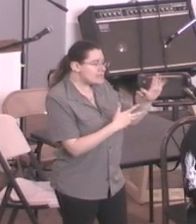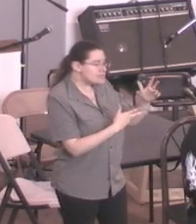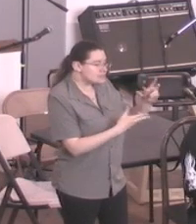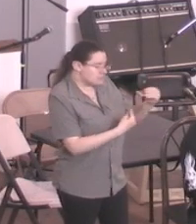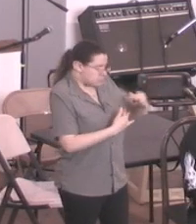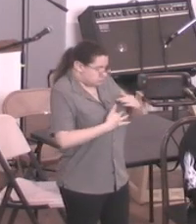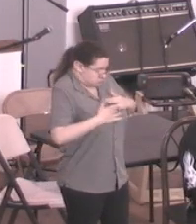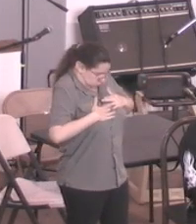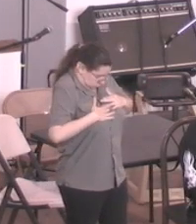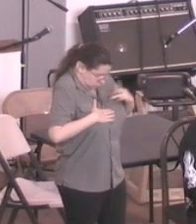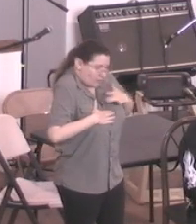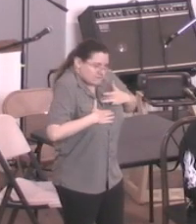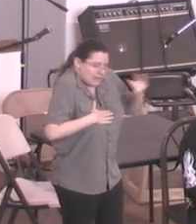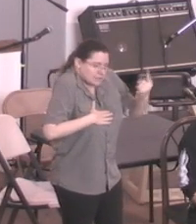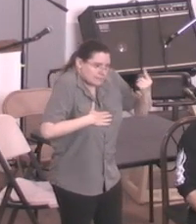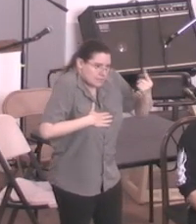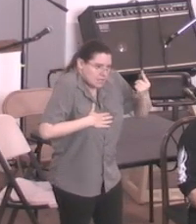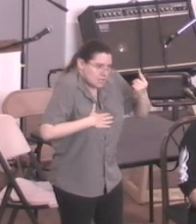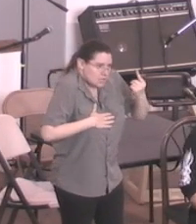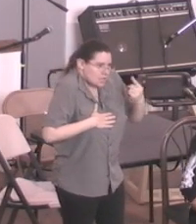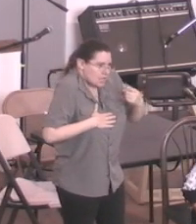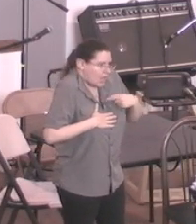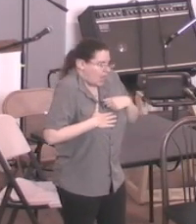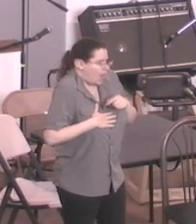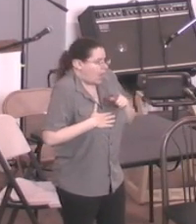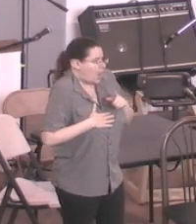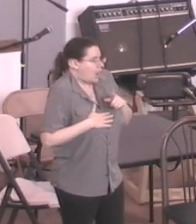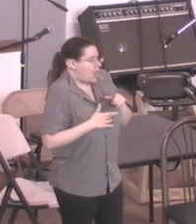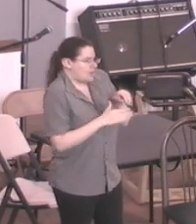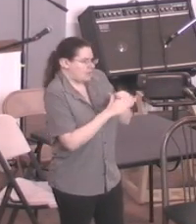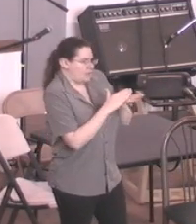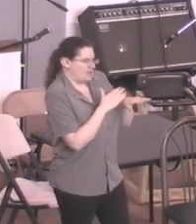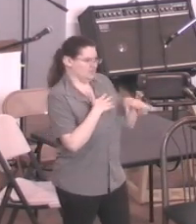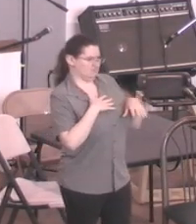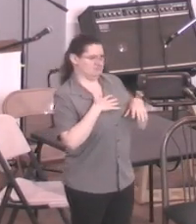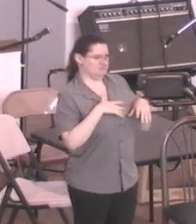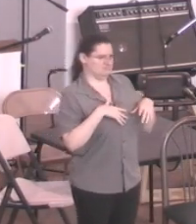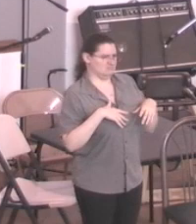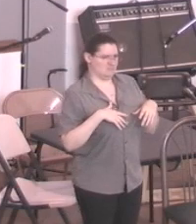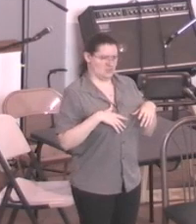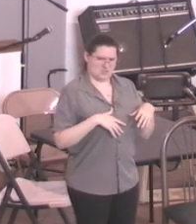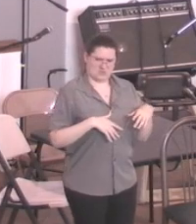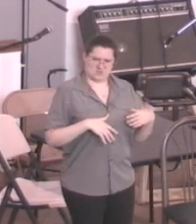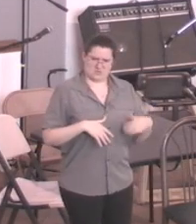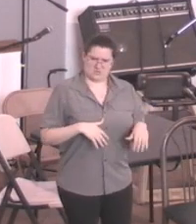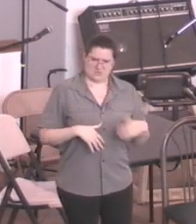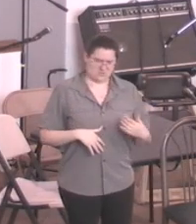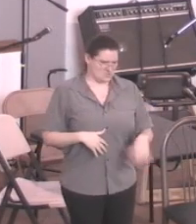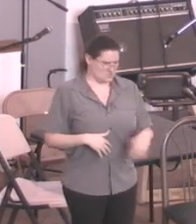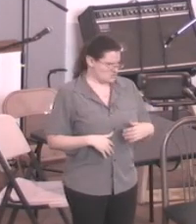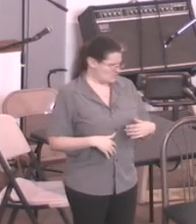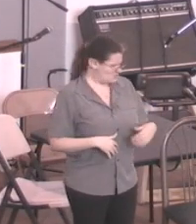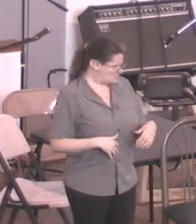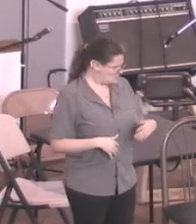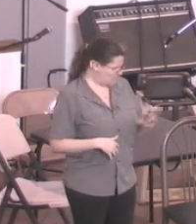something. And it's like, I'm walking in the thing going, oh, man,